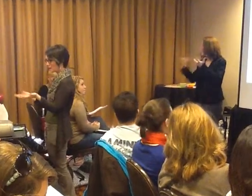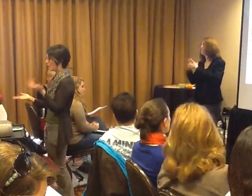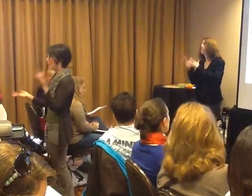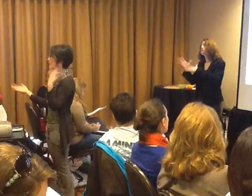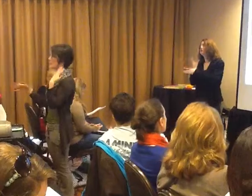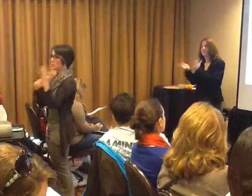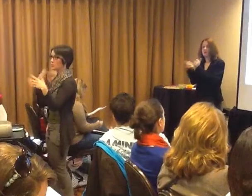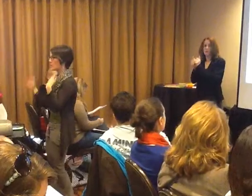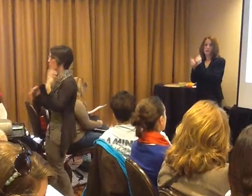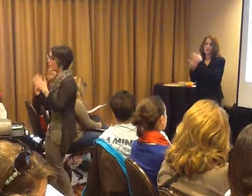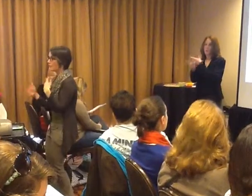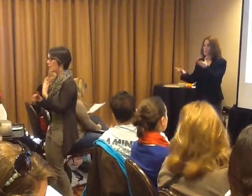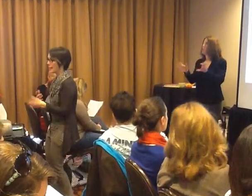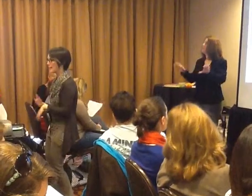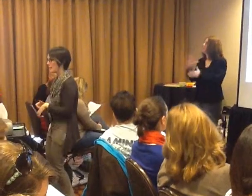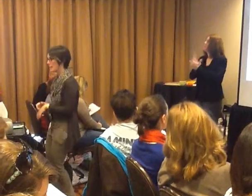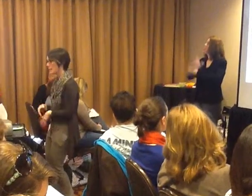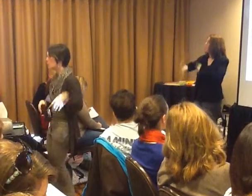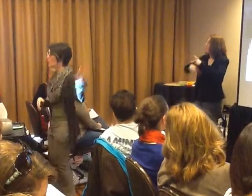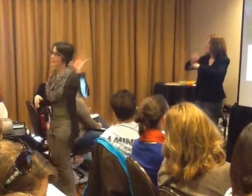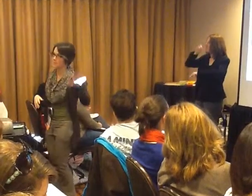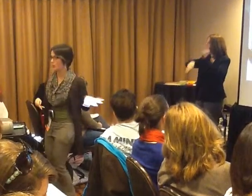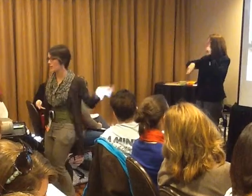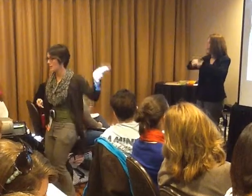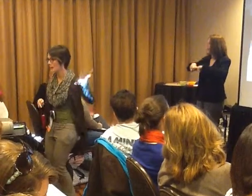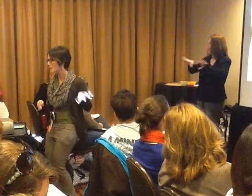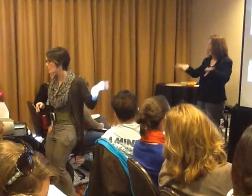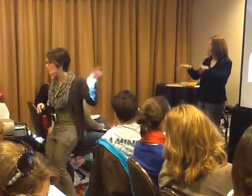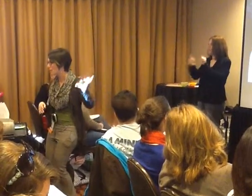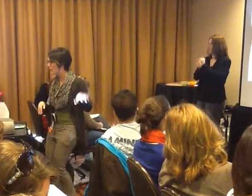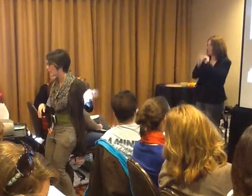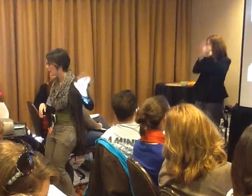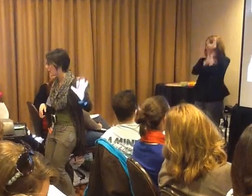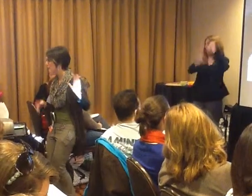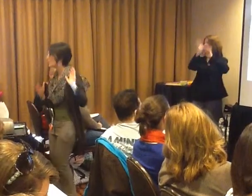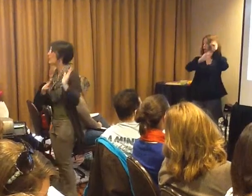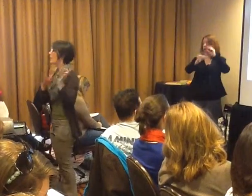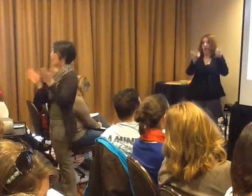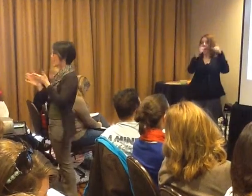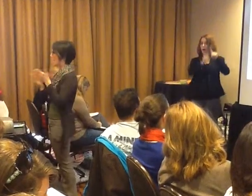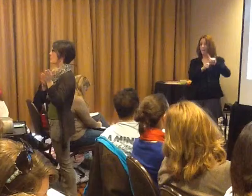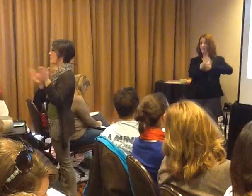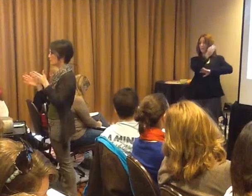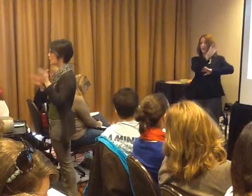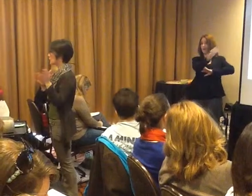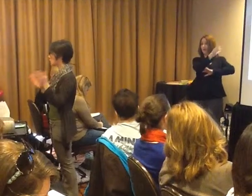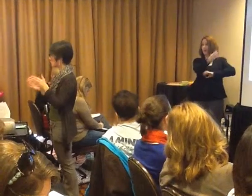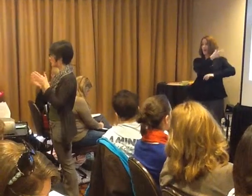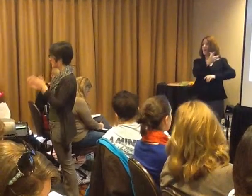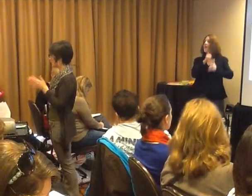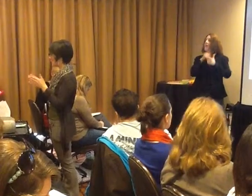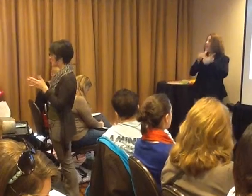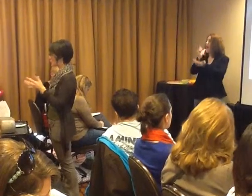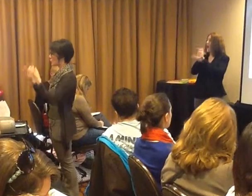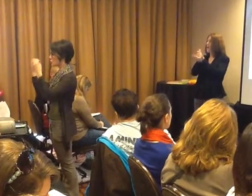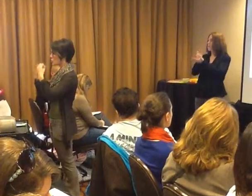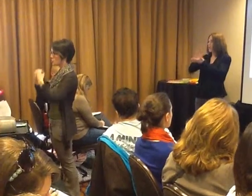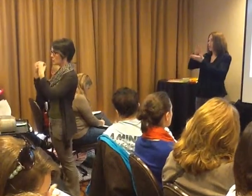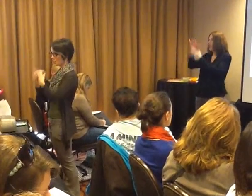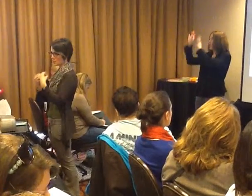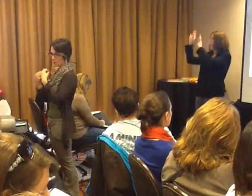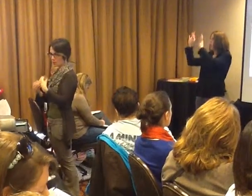you guys. Do some kind of fun activity with some crazy randomness going on behind you and help them learn to divert that